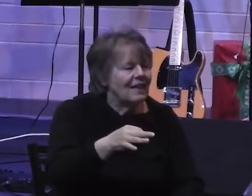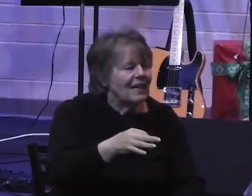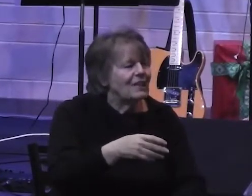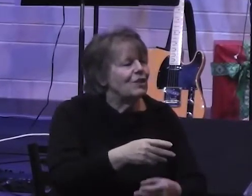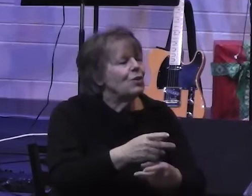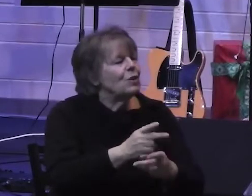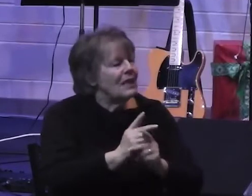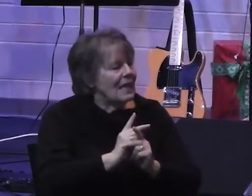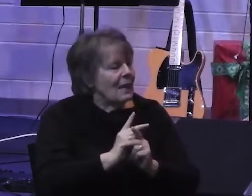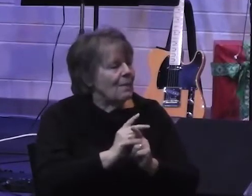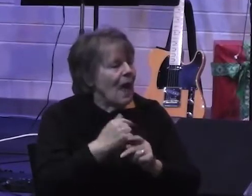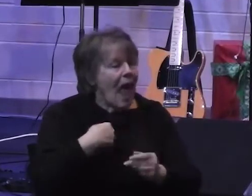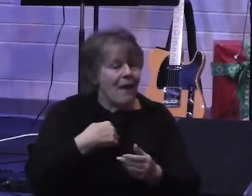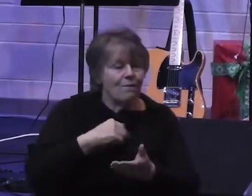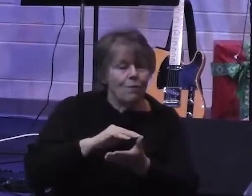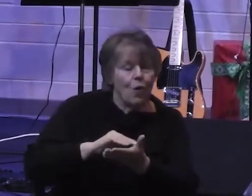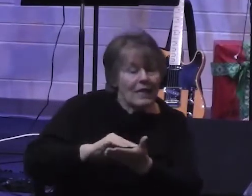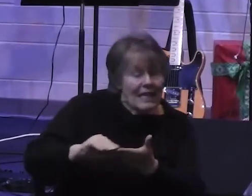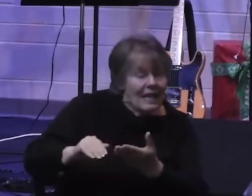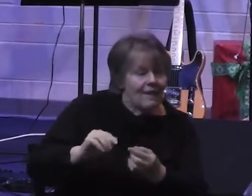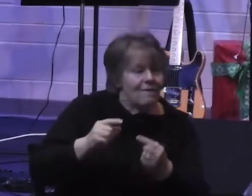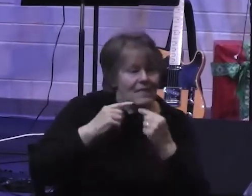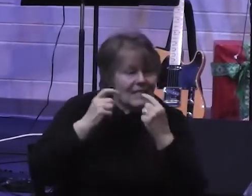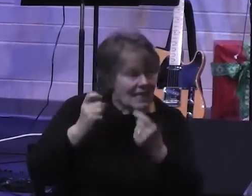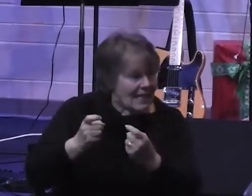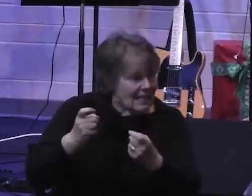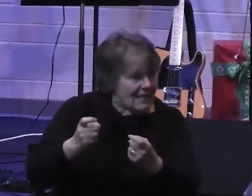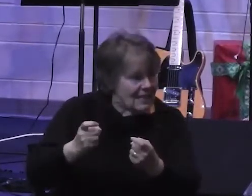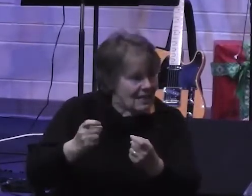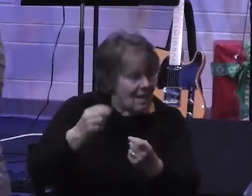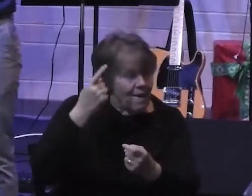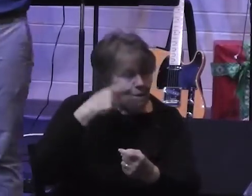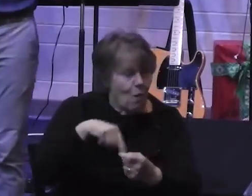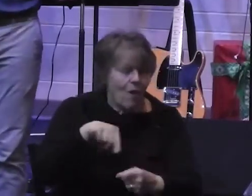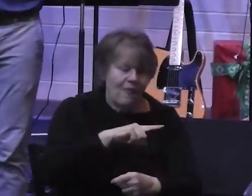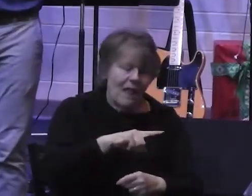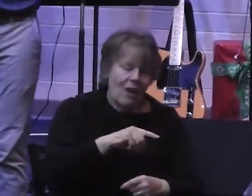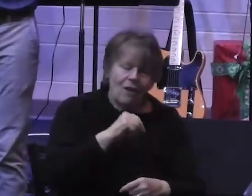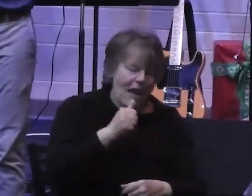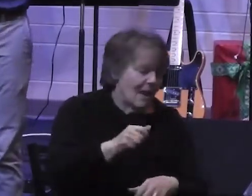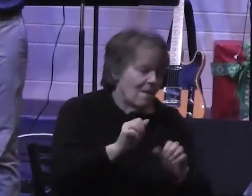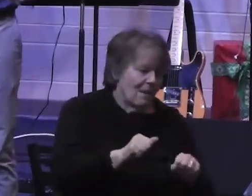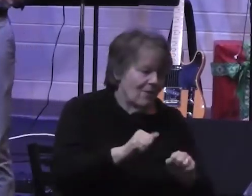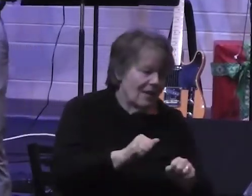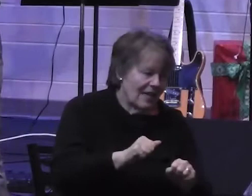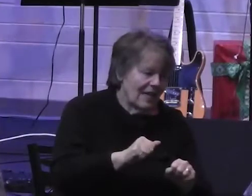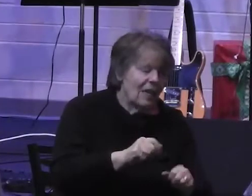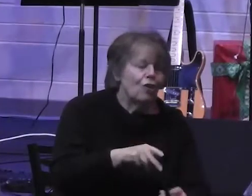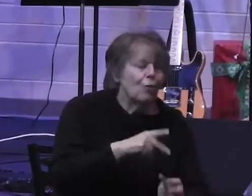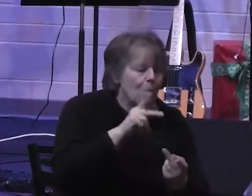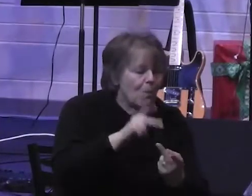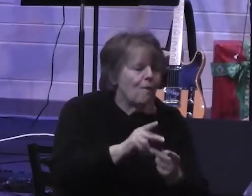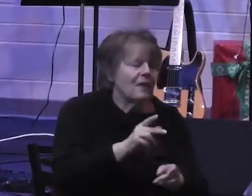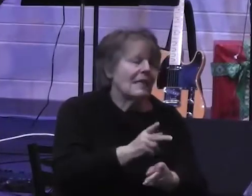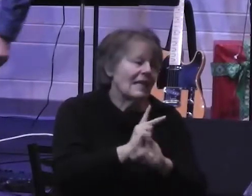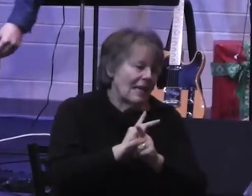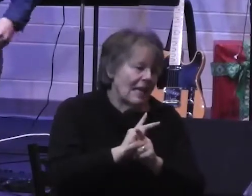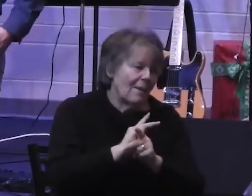and forgiveness of sins for their inability to perfectly keep, God's